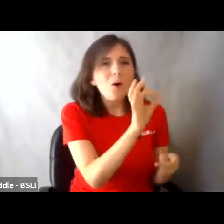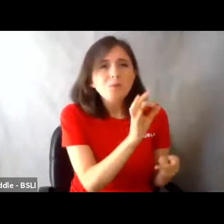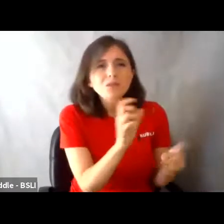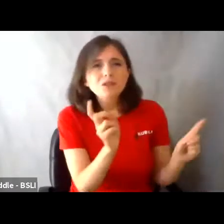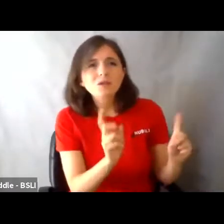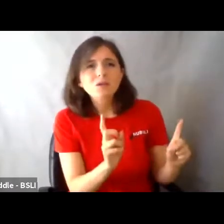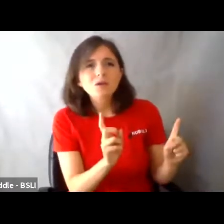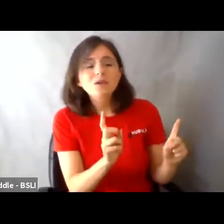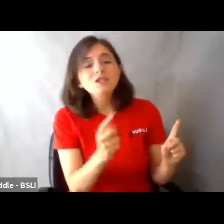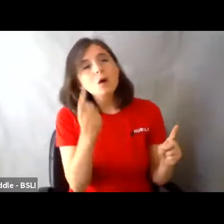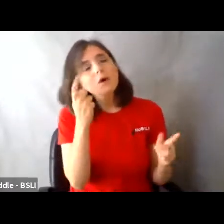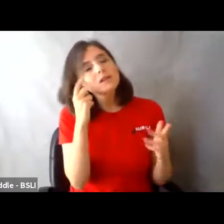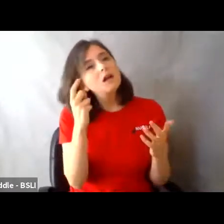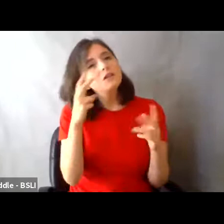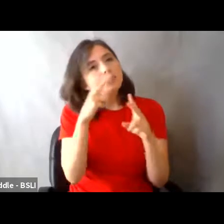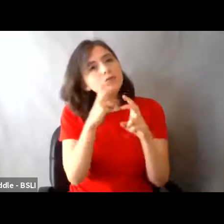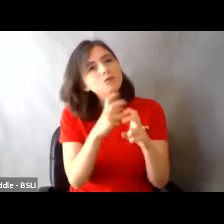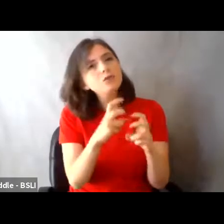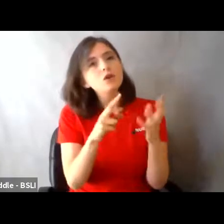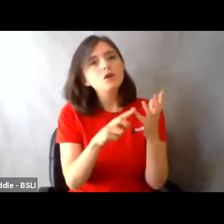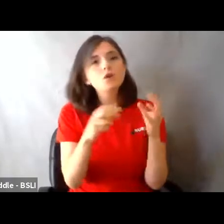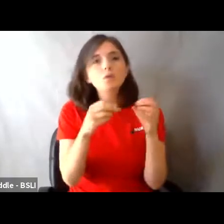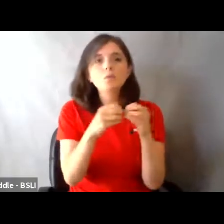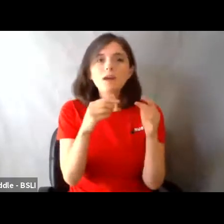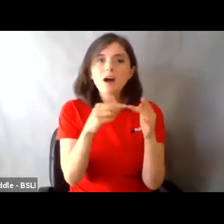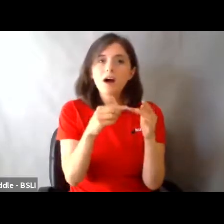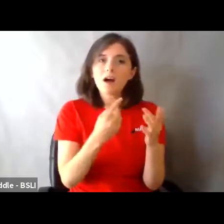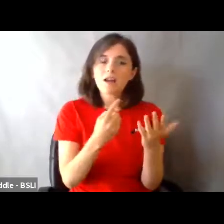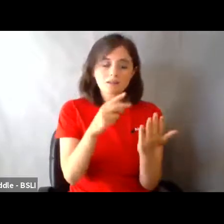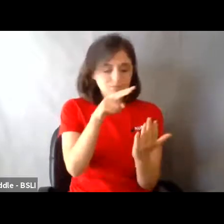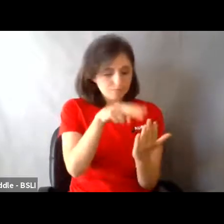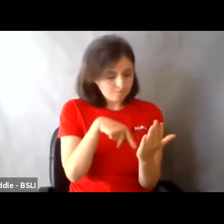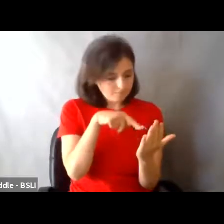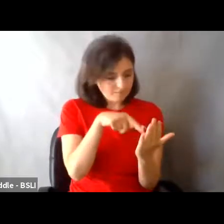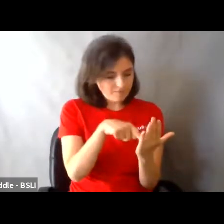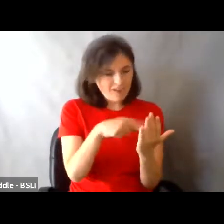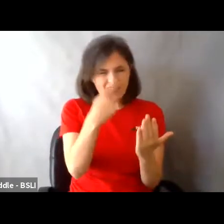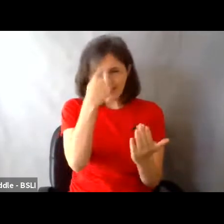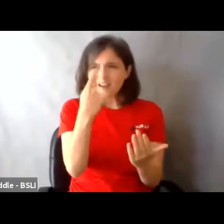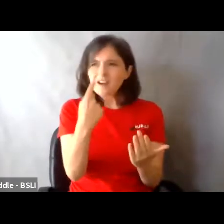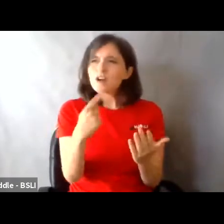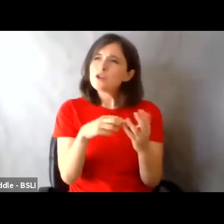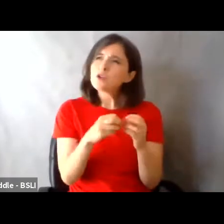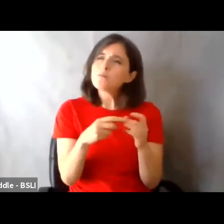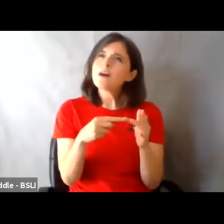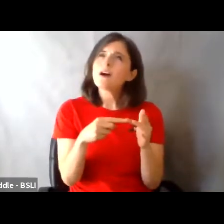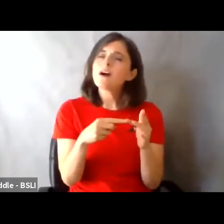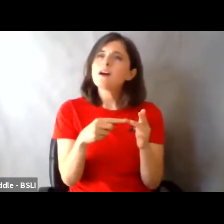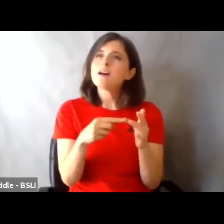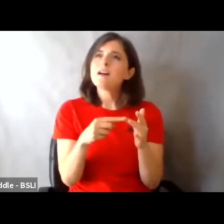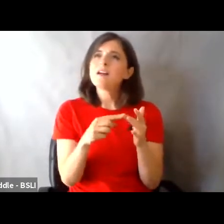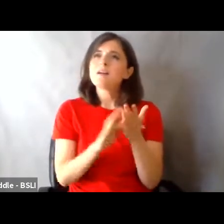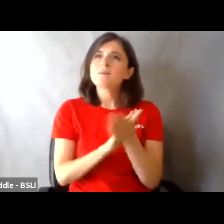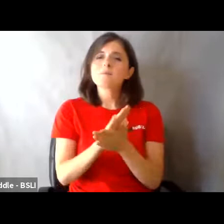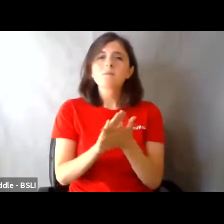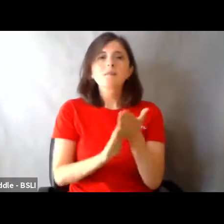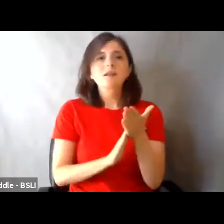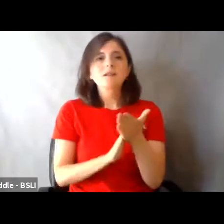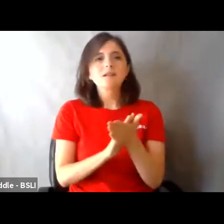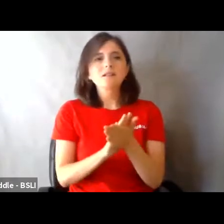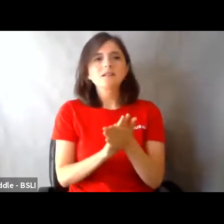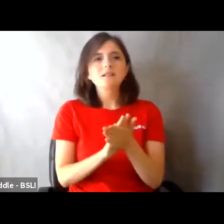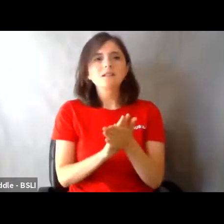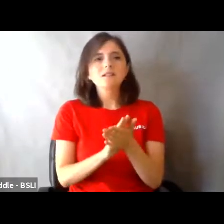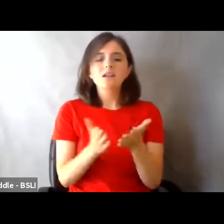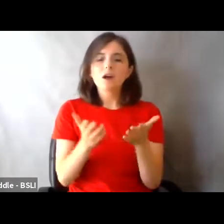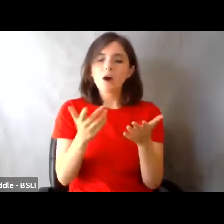looking at UBI. And I think it, for me, what it does is it makes it so that you don't have